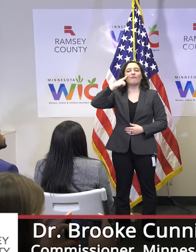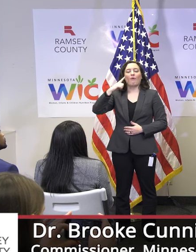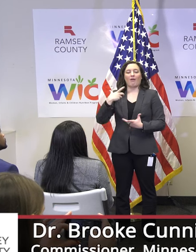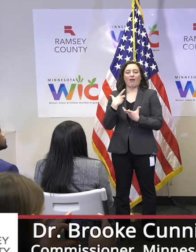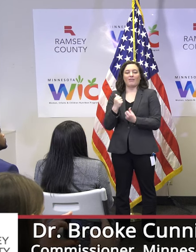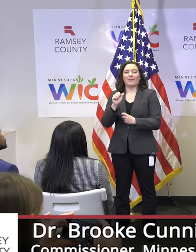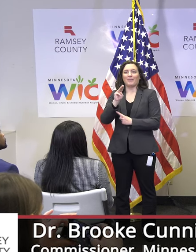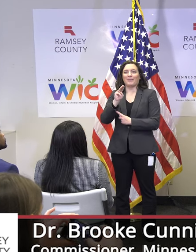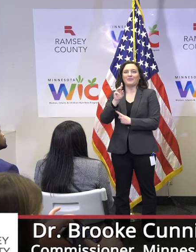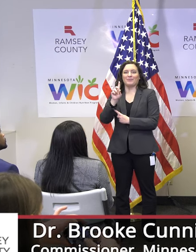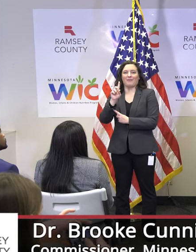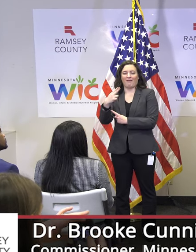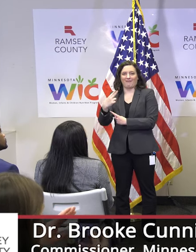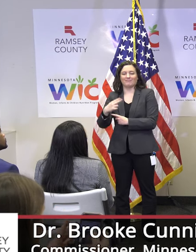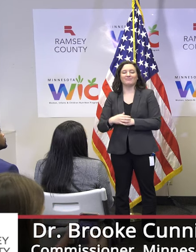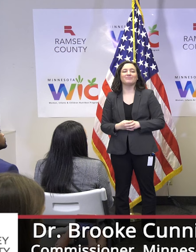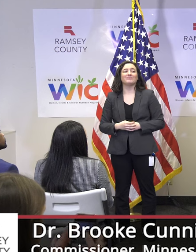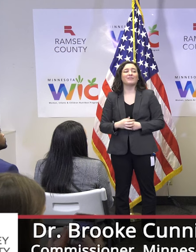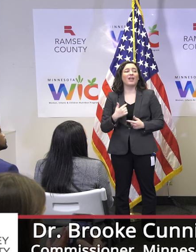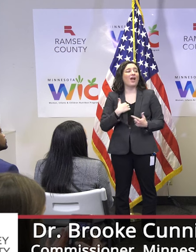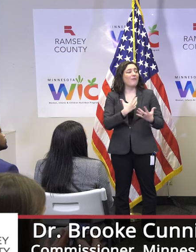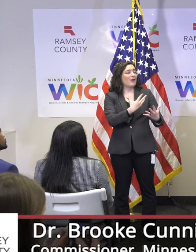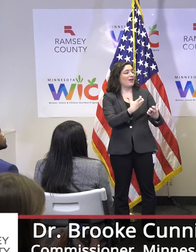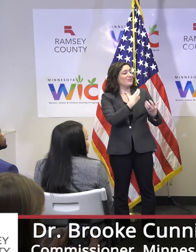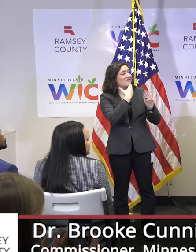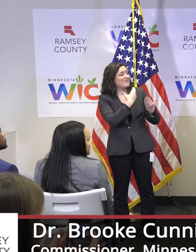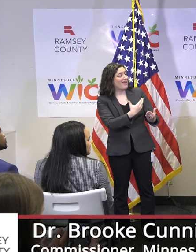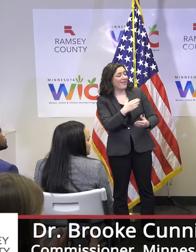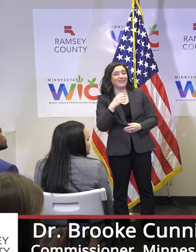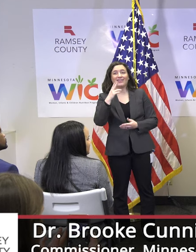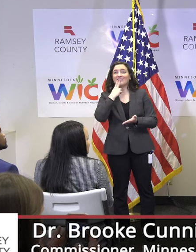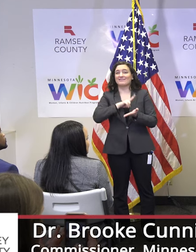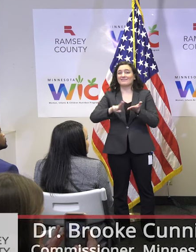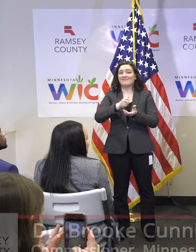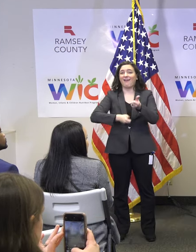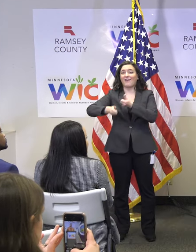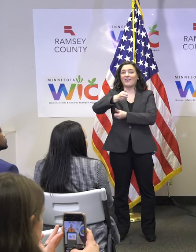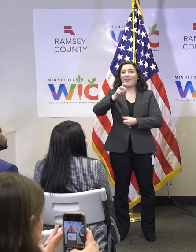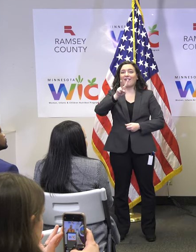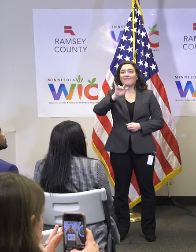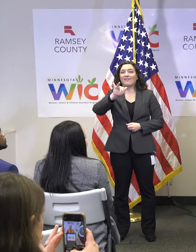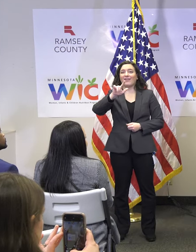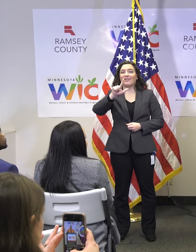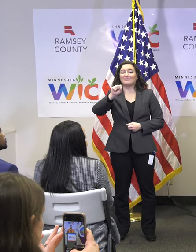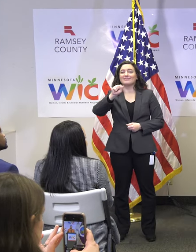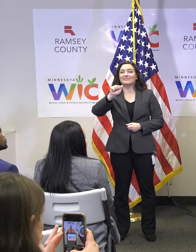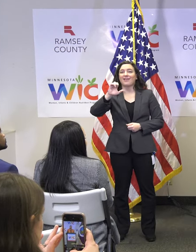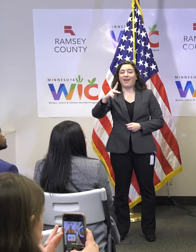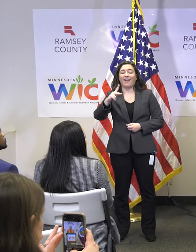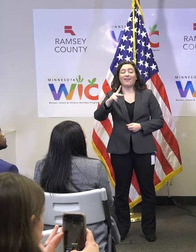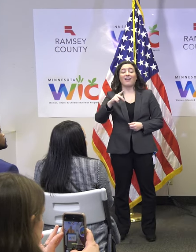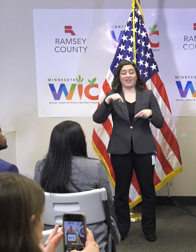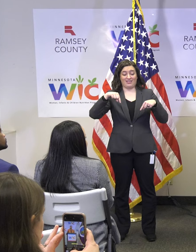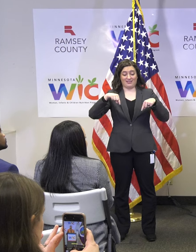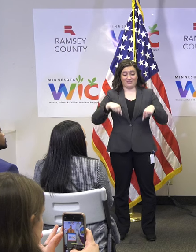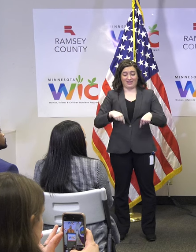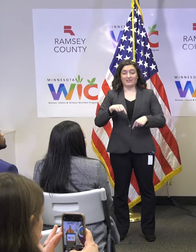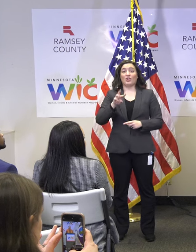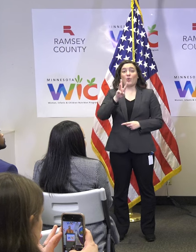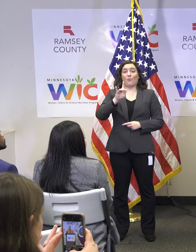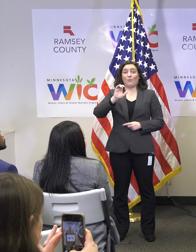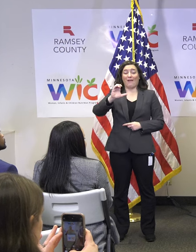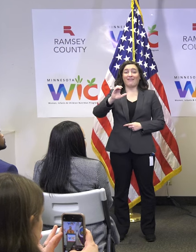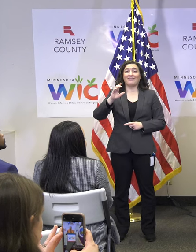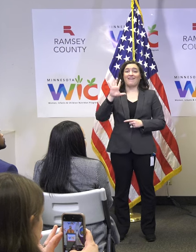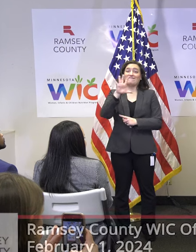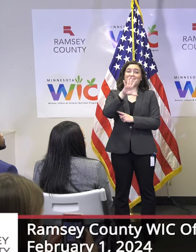I want to thank Secretary Vilsack for coming to Minnesota in its 50th anniversary year of WIC to